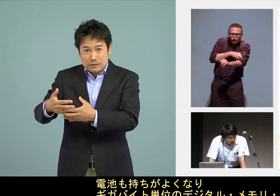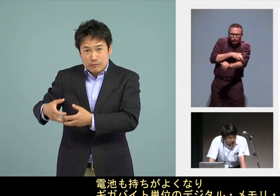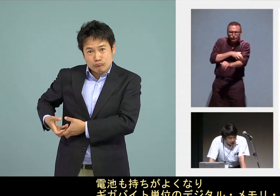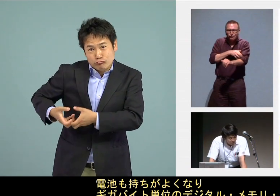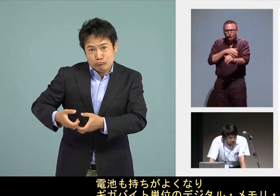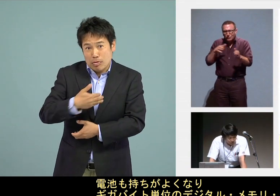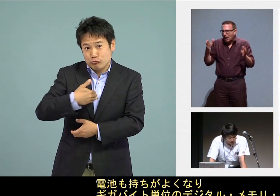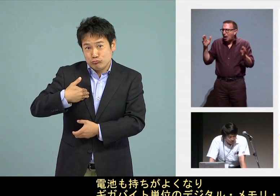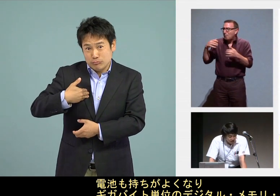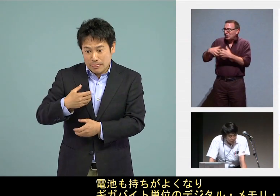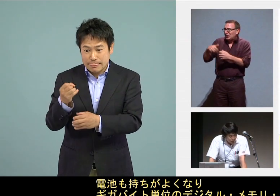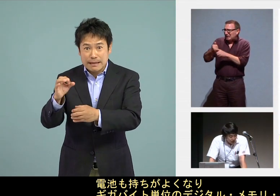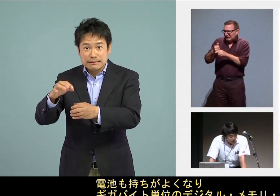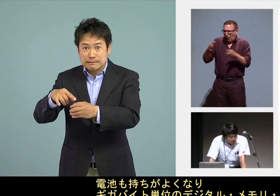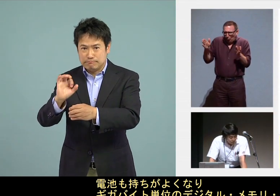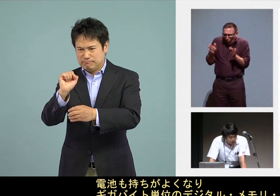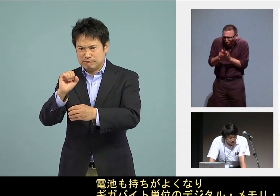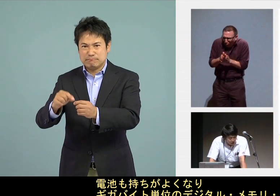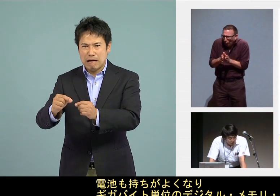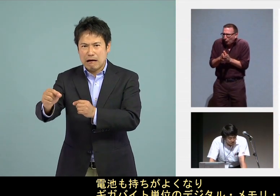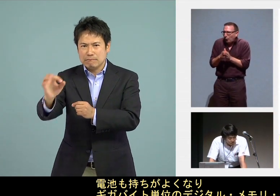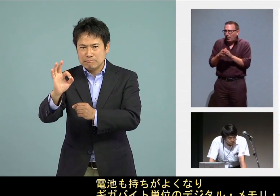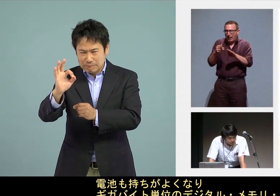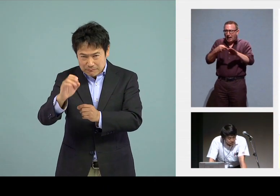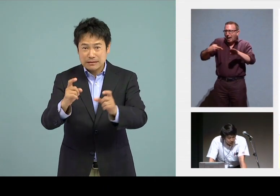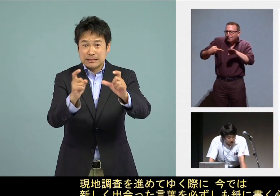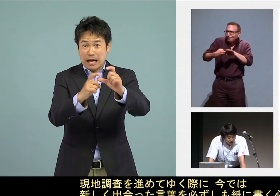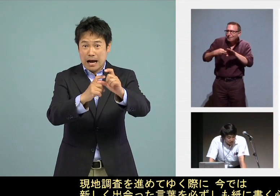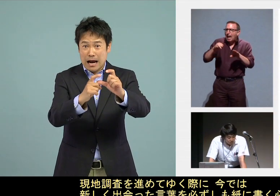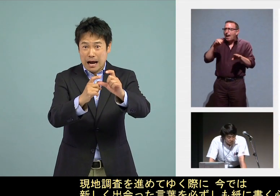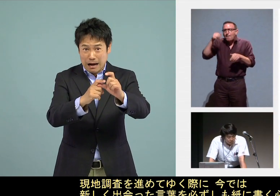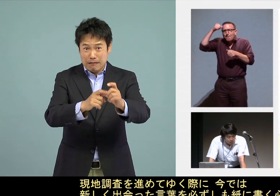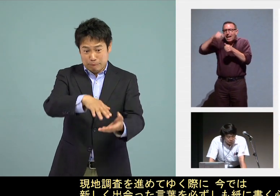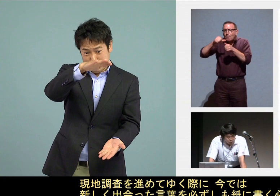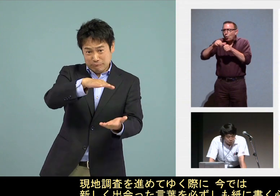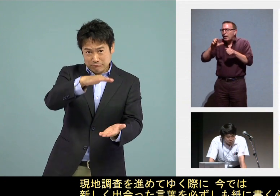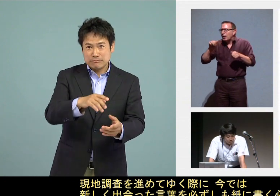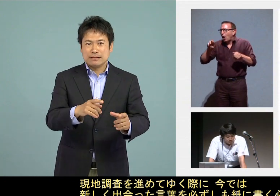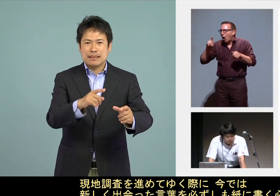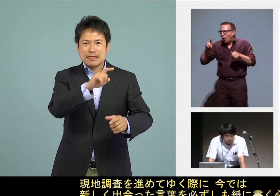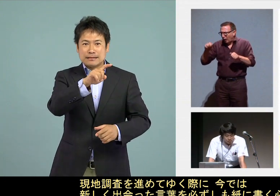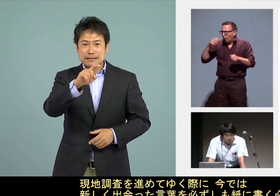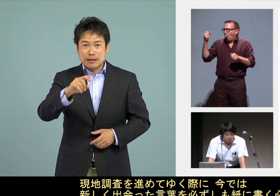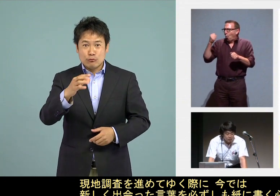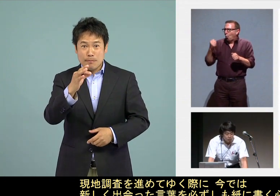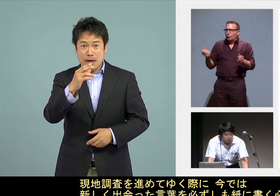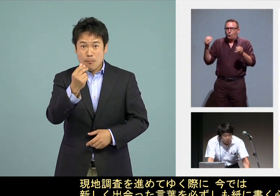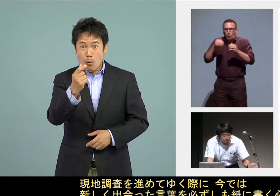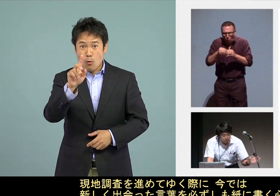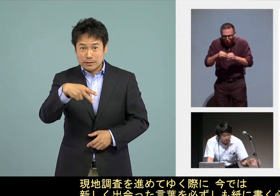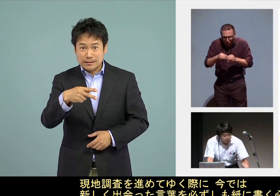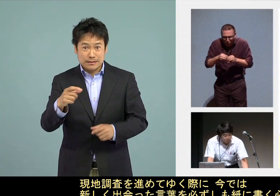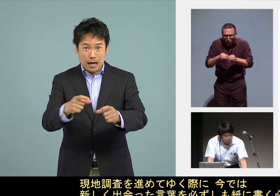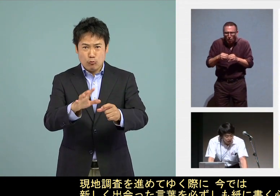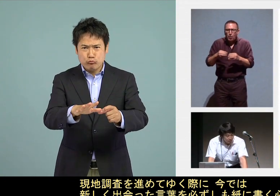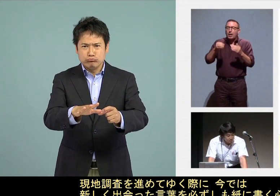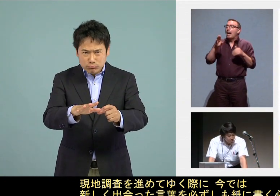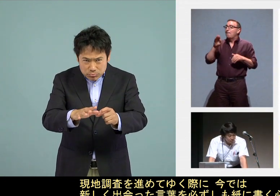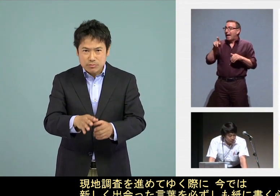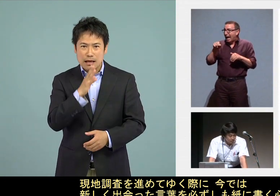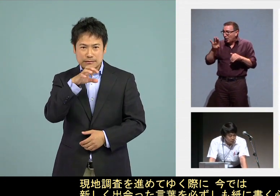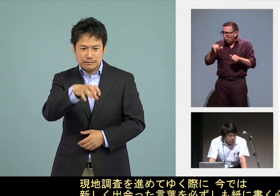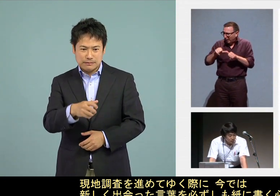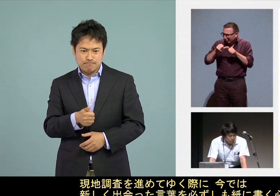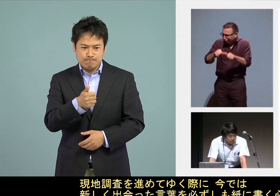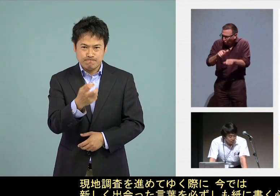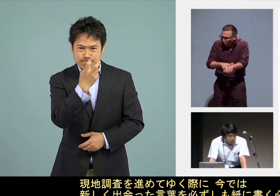batteries, and digital gigabyte memory cards. In the course of fieldwork, we no longer need to write